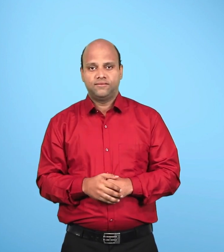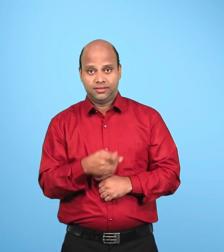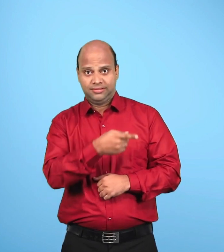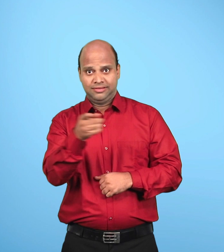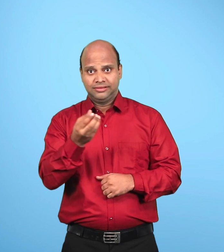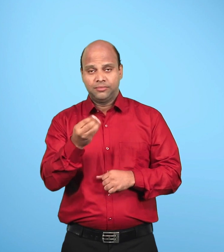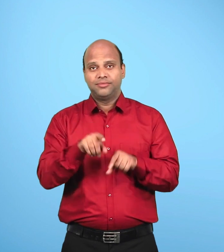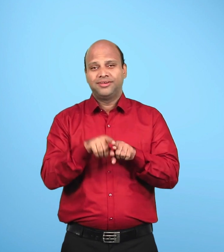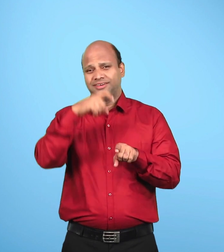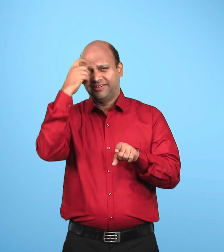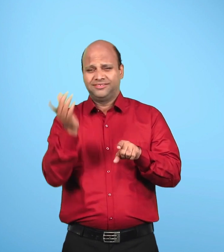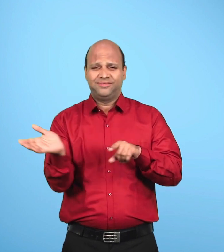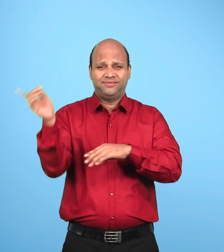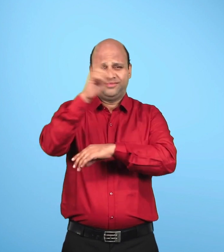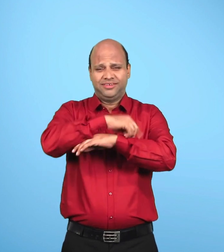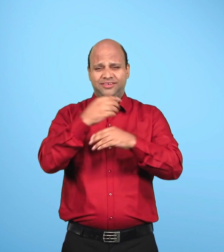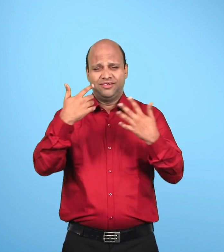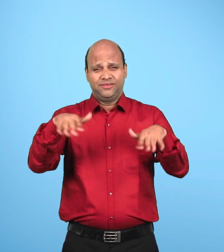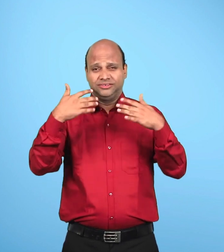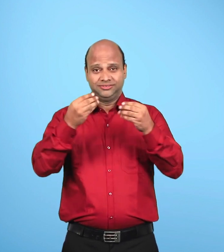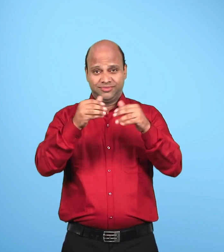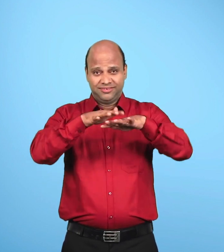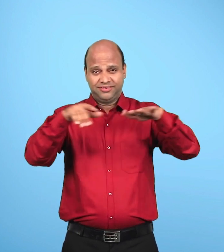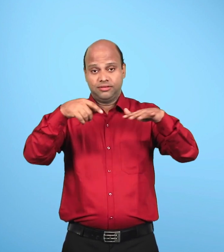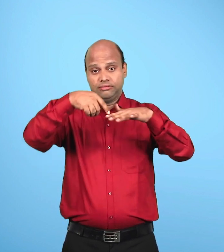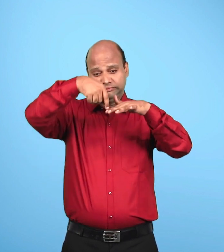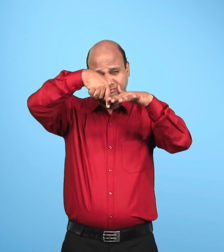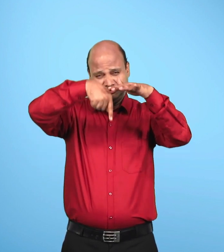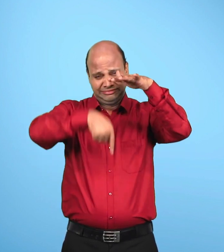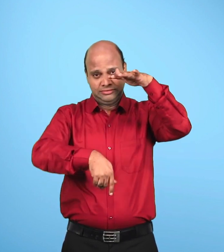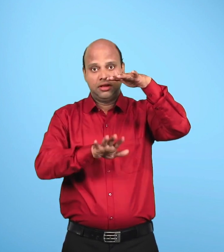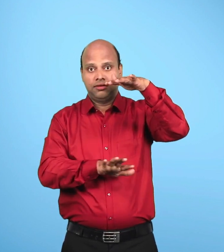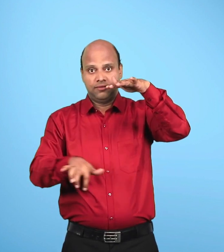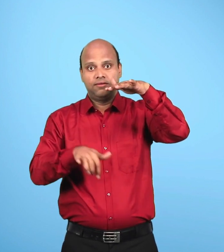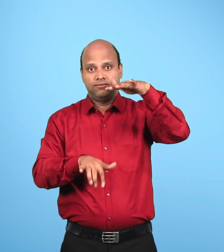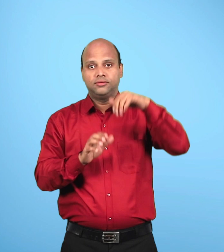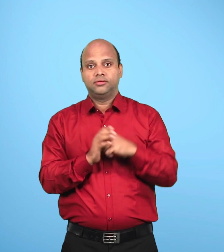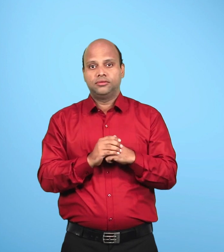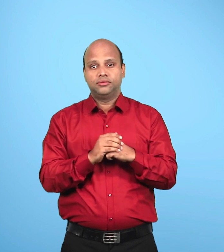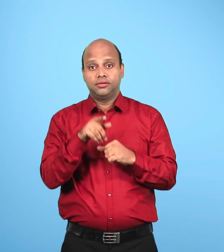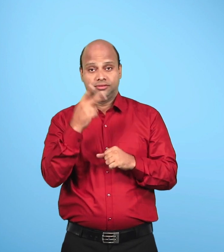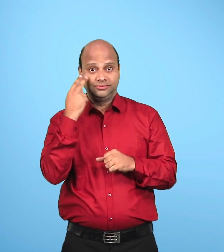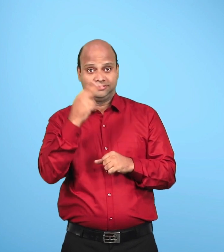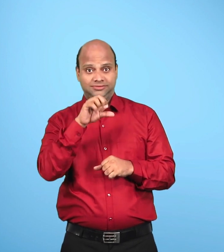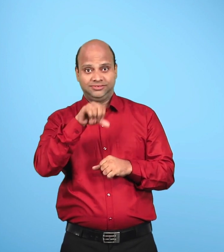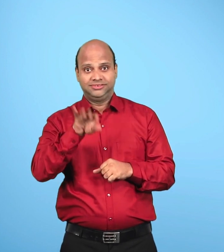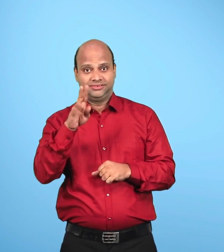To stay away from the intense heat during the day, they stay in burrows deep in the sand. Figure